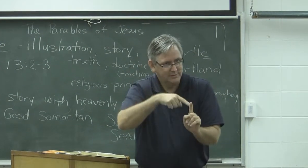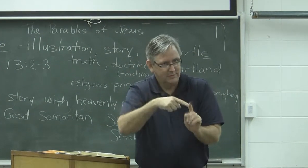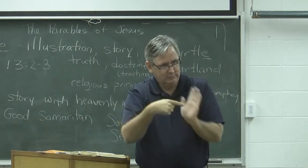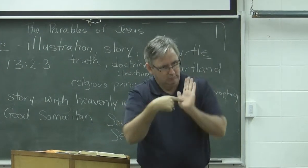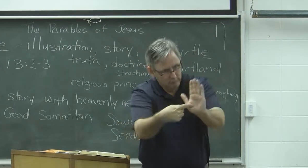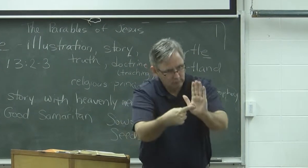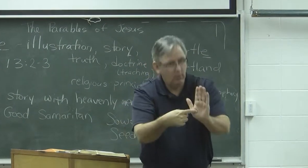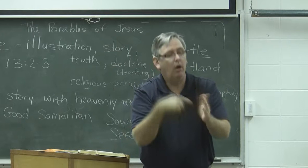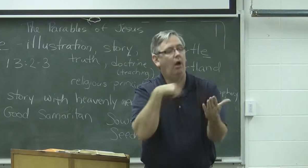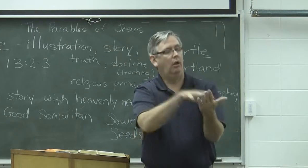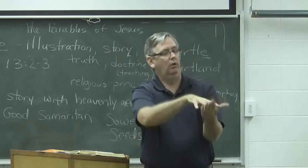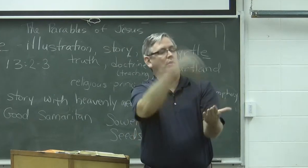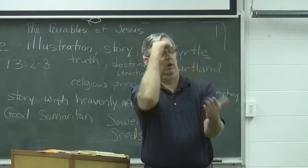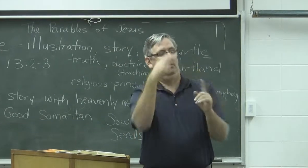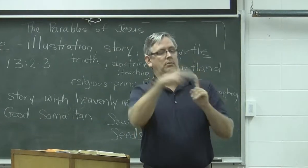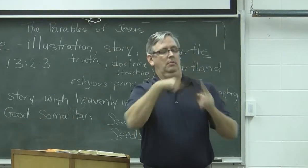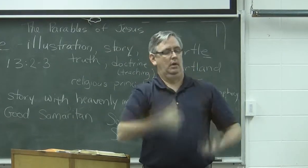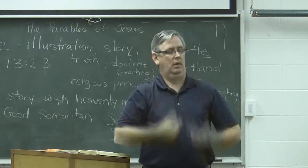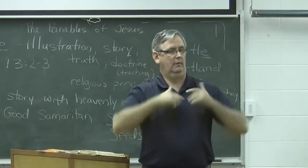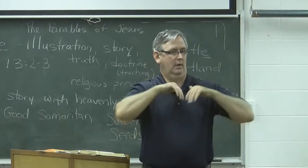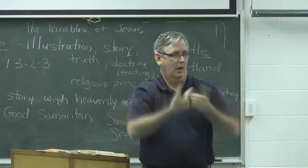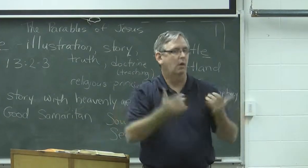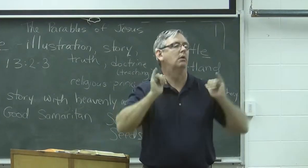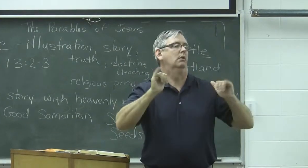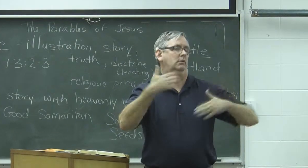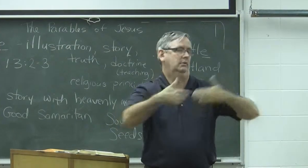purpose behind each ground, or each story.